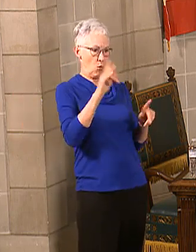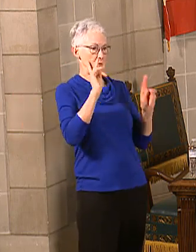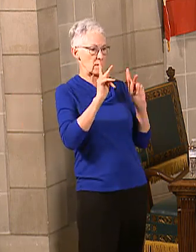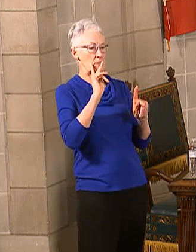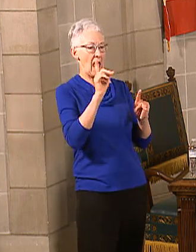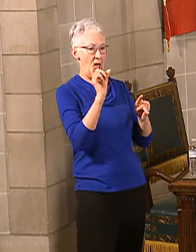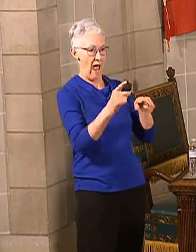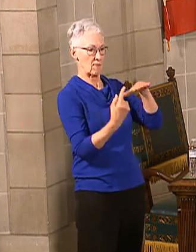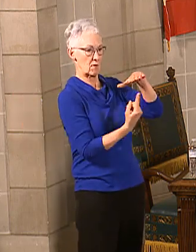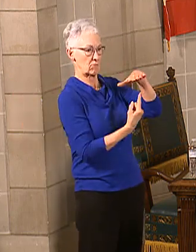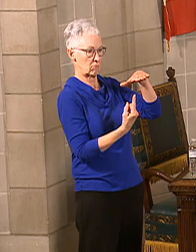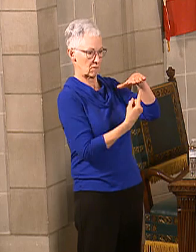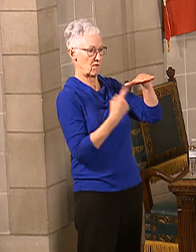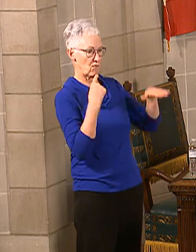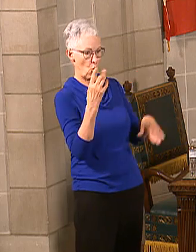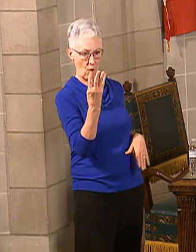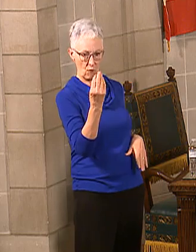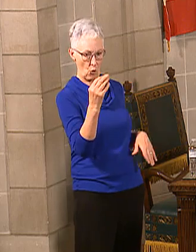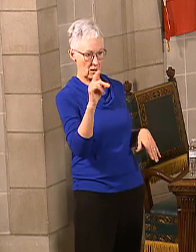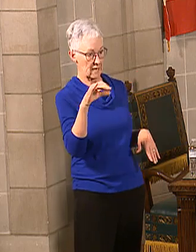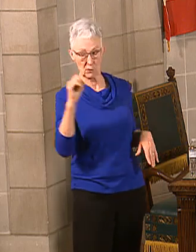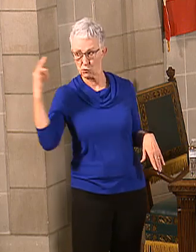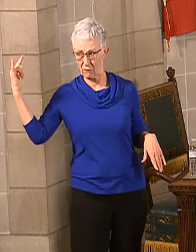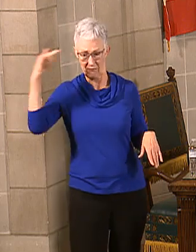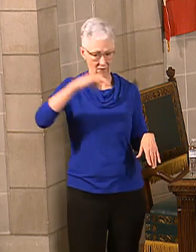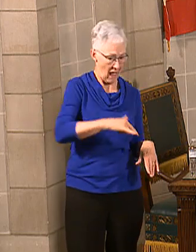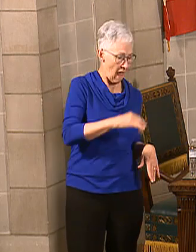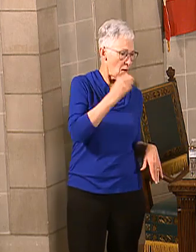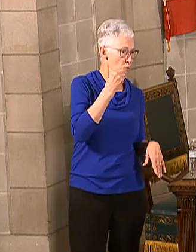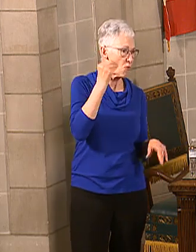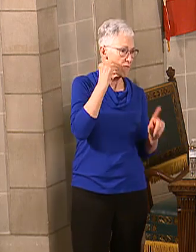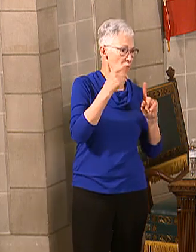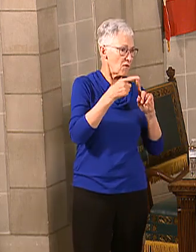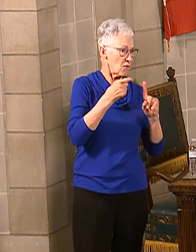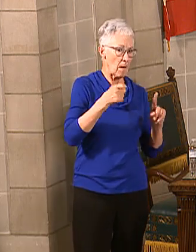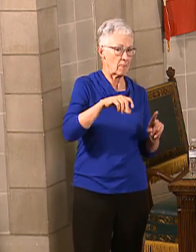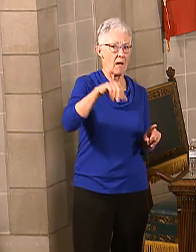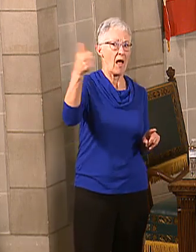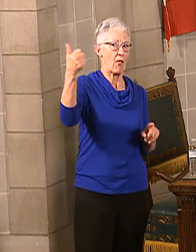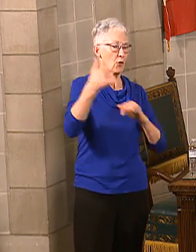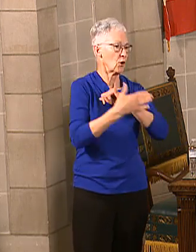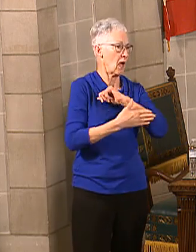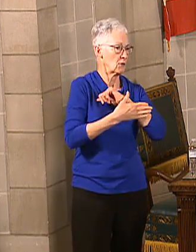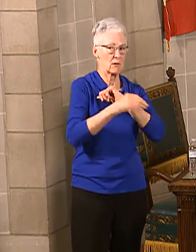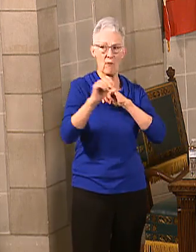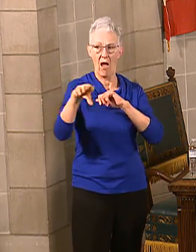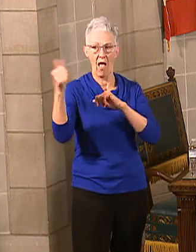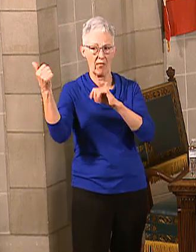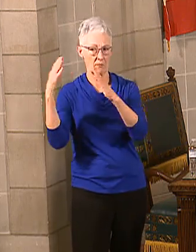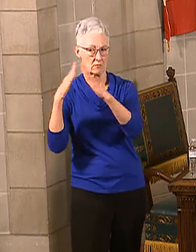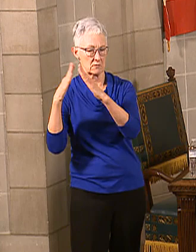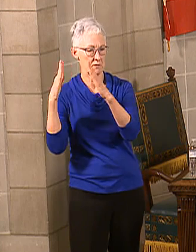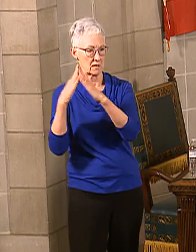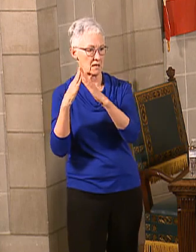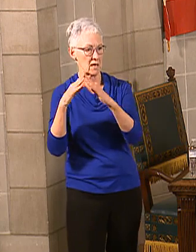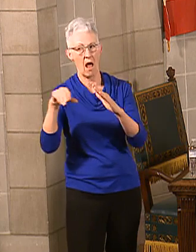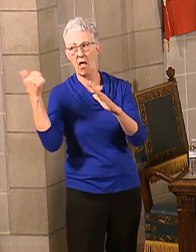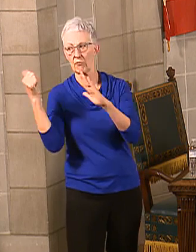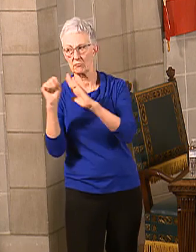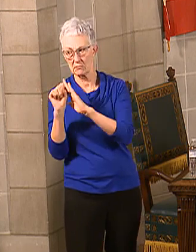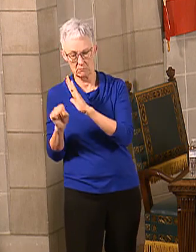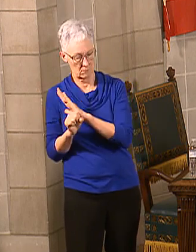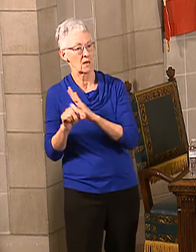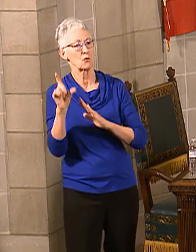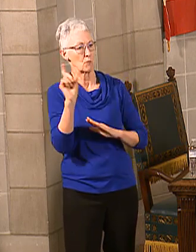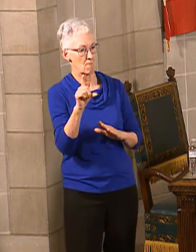you have to quarantine for 14 days. If you're coming back from overseas, if you're coming back from any other part of the country, you gotta stay home for 14 days as part of that